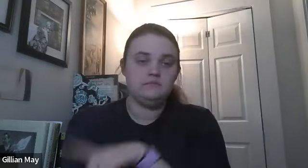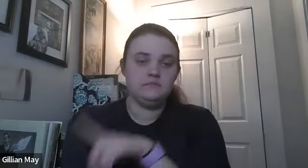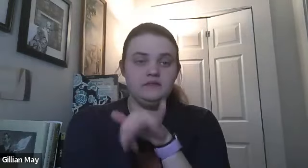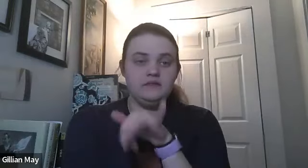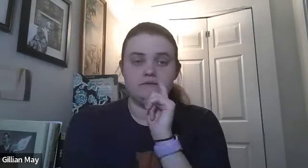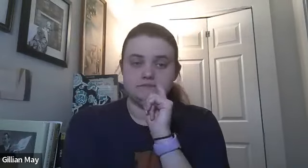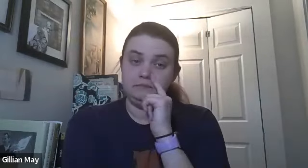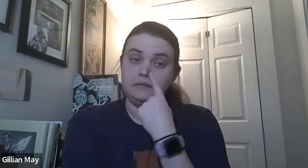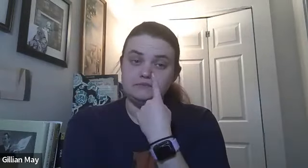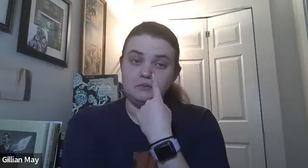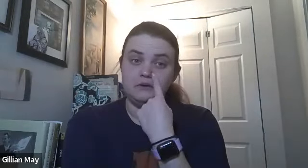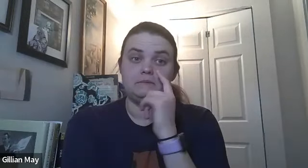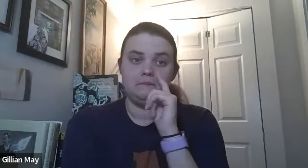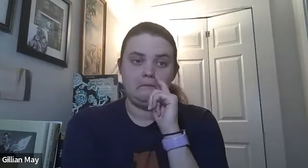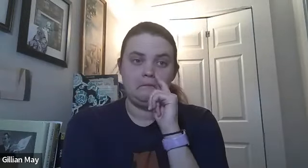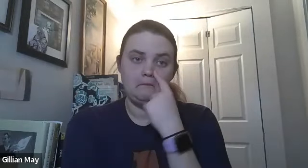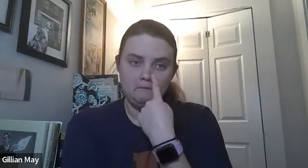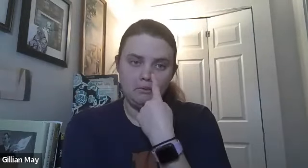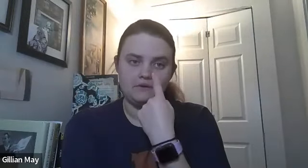be like that's it's boring. Bored.